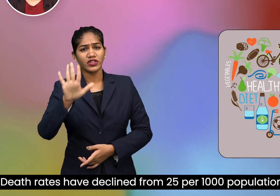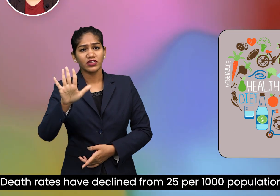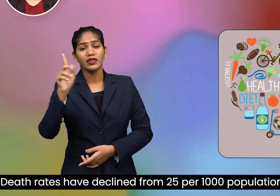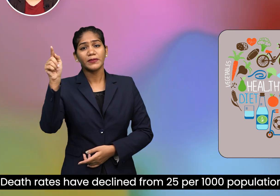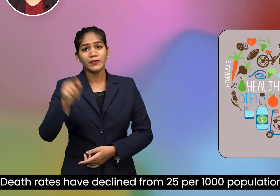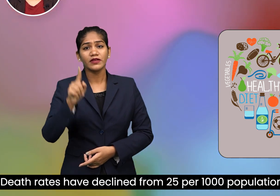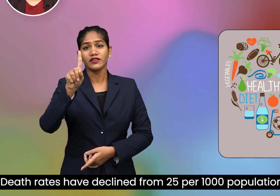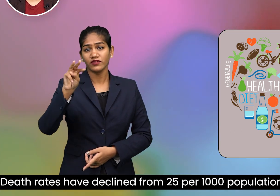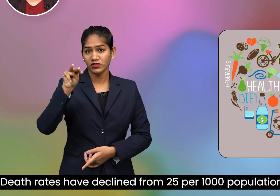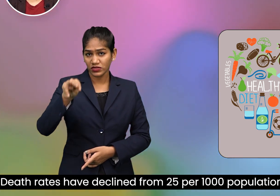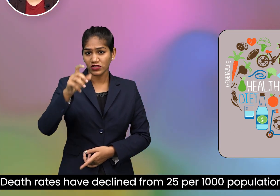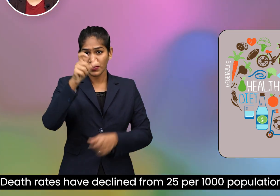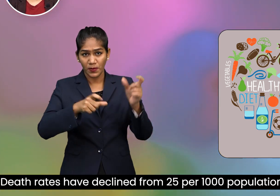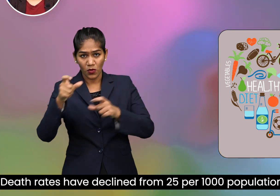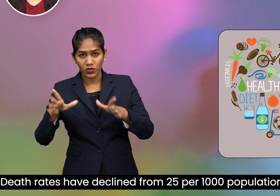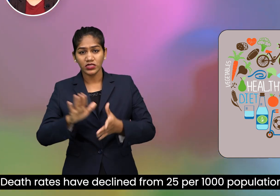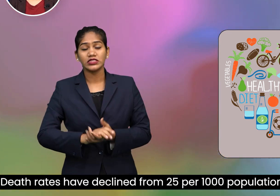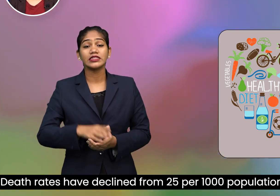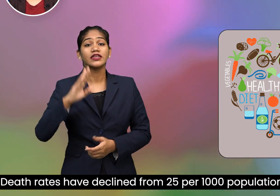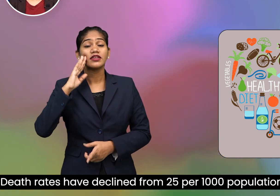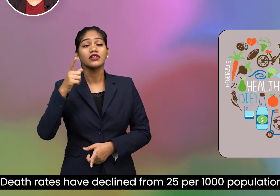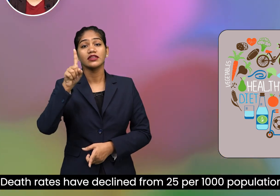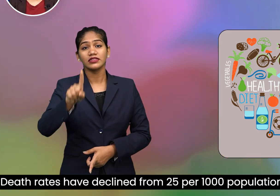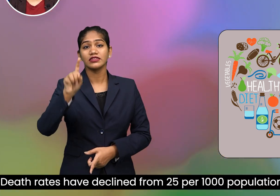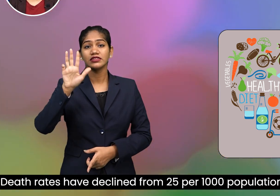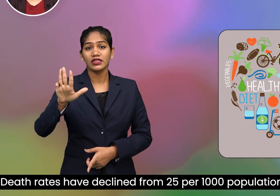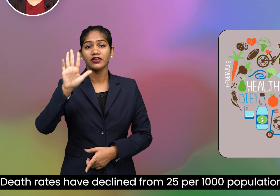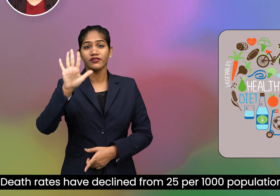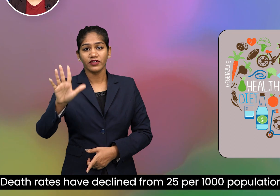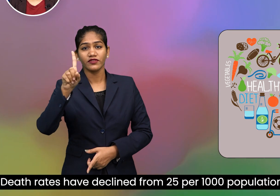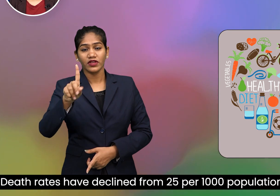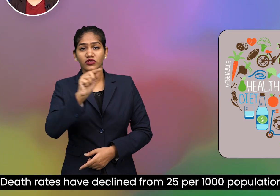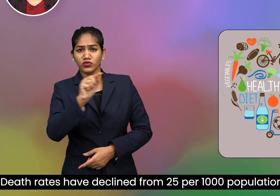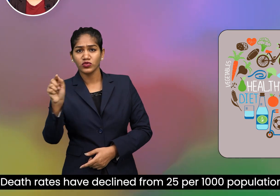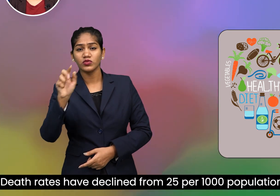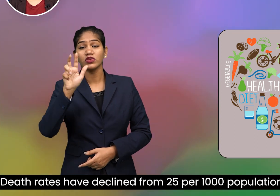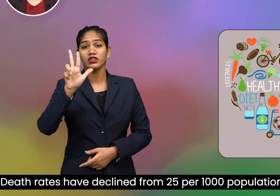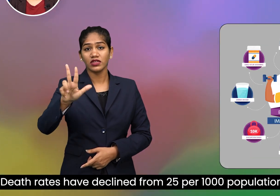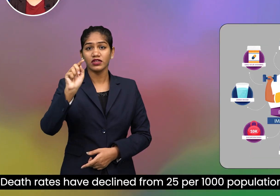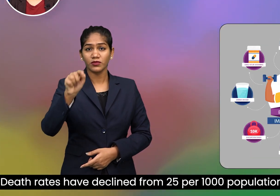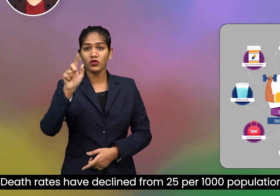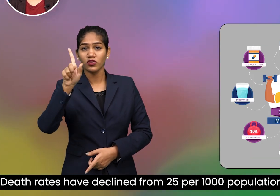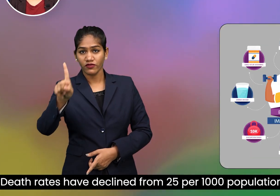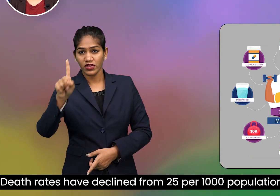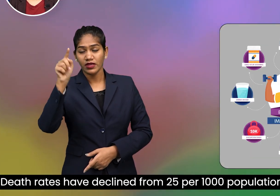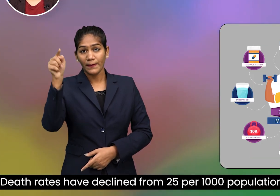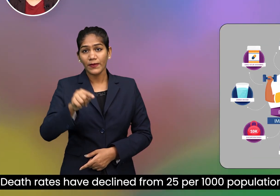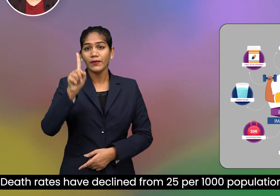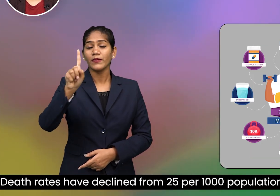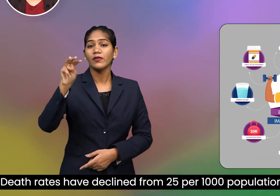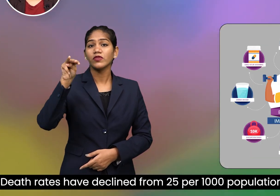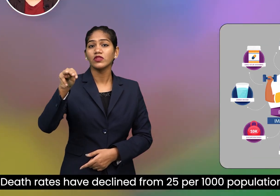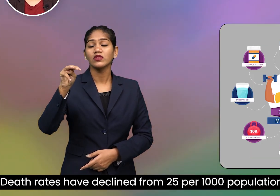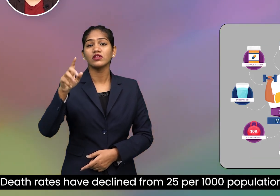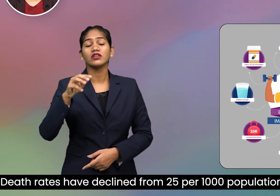per thousand population in 1951 to 8.1 per thousand